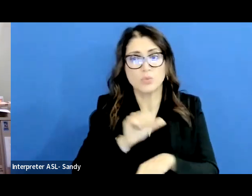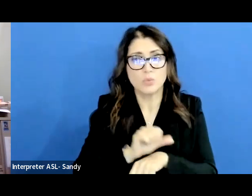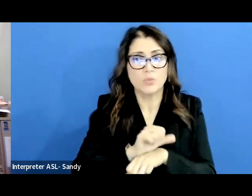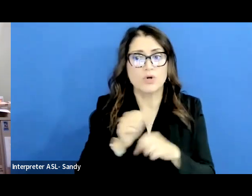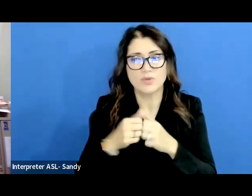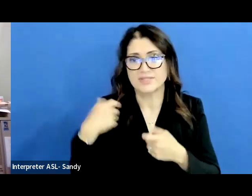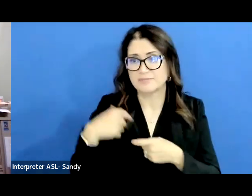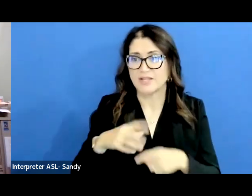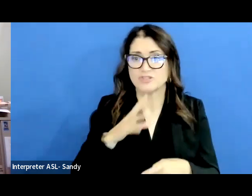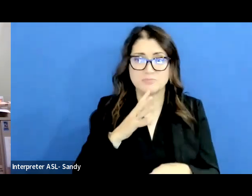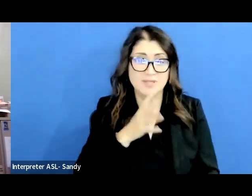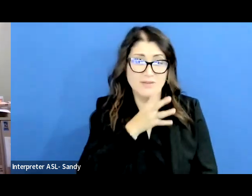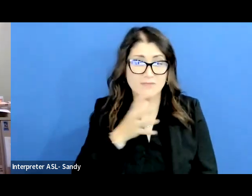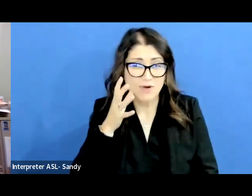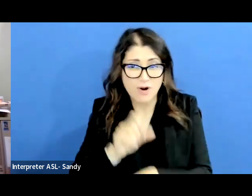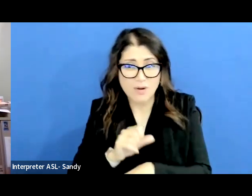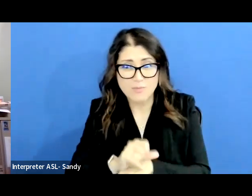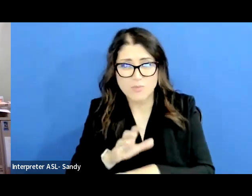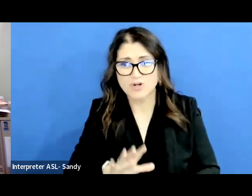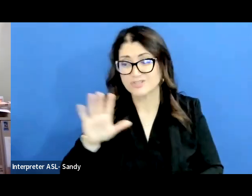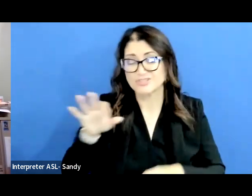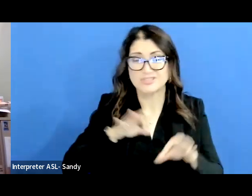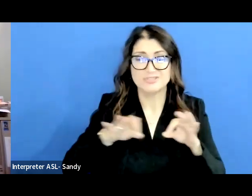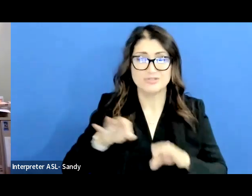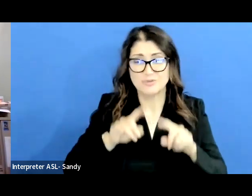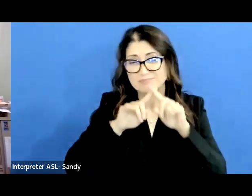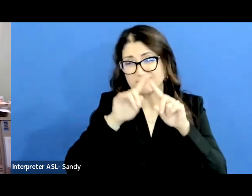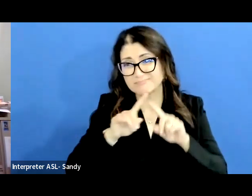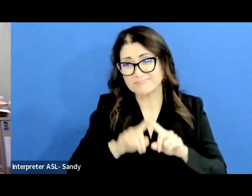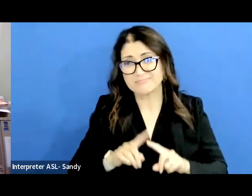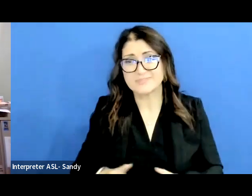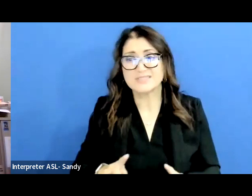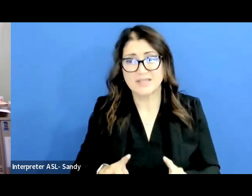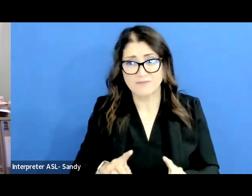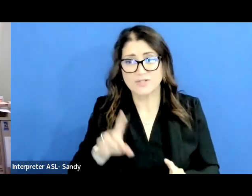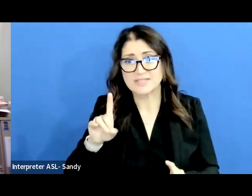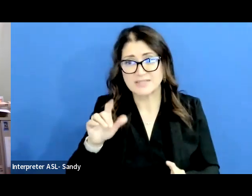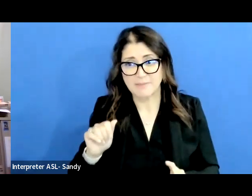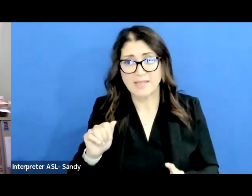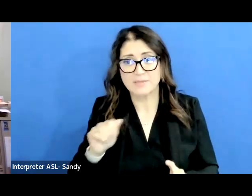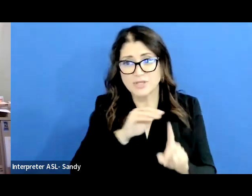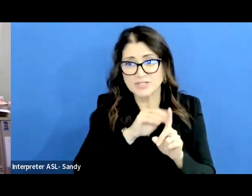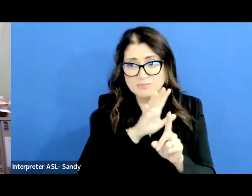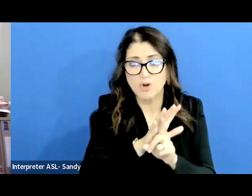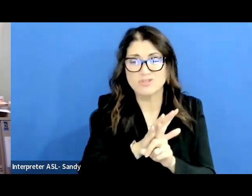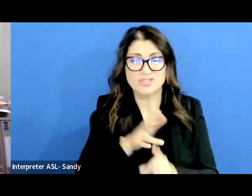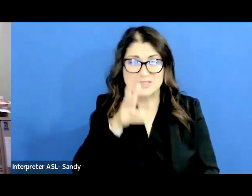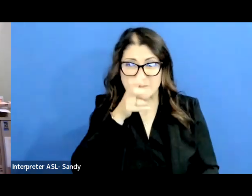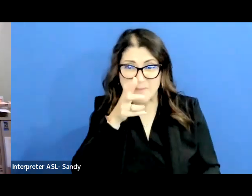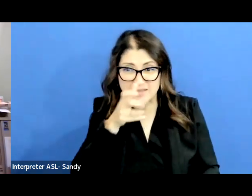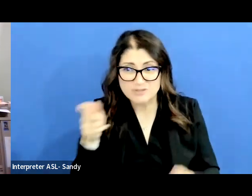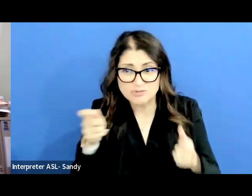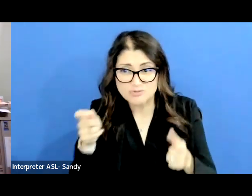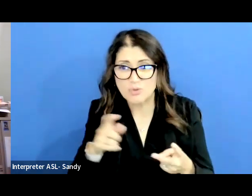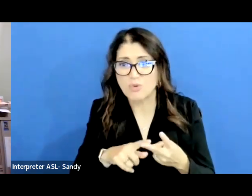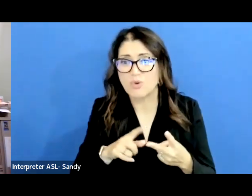described a number of consumers who were disabled from exposures to pest control chemicals and bad water. I've